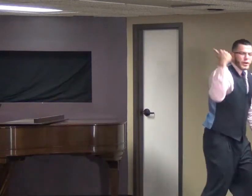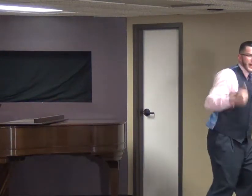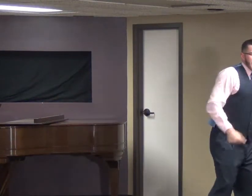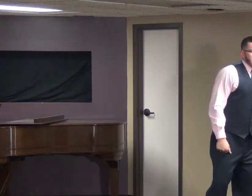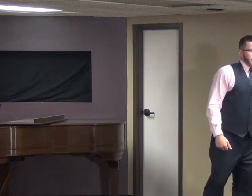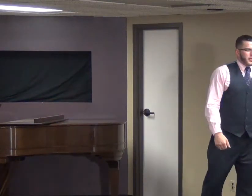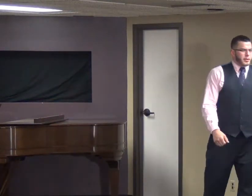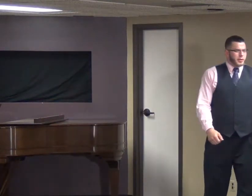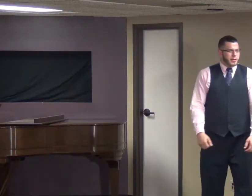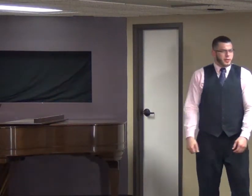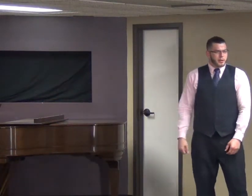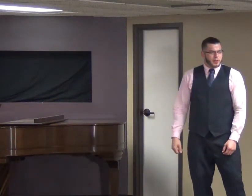forget.